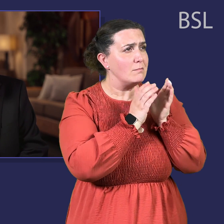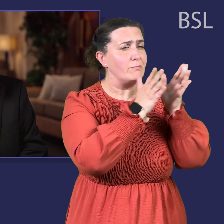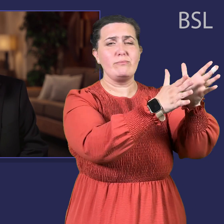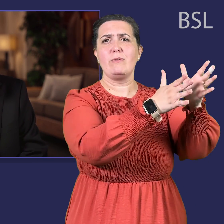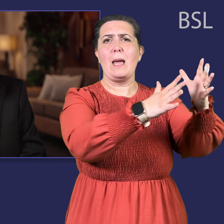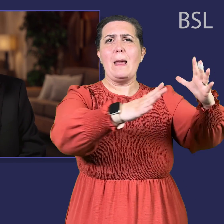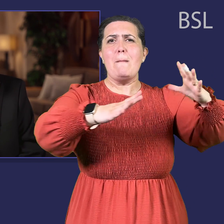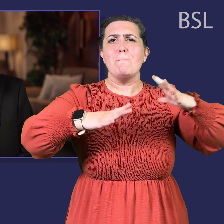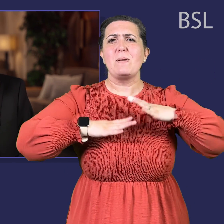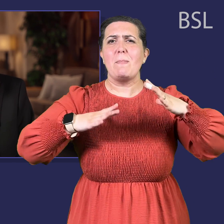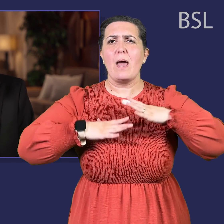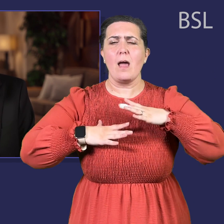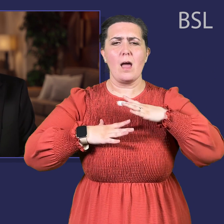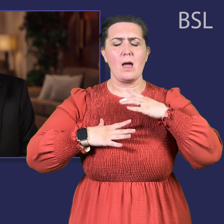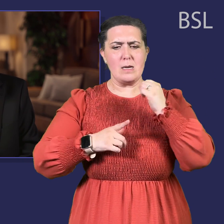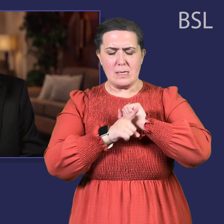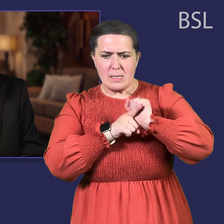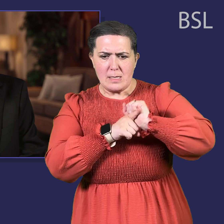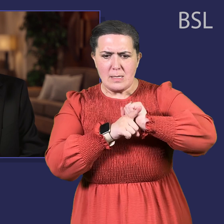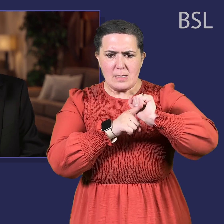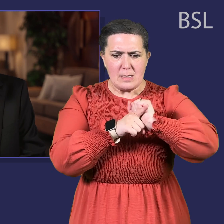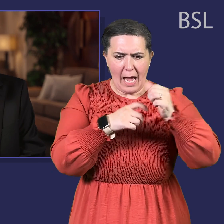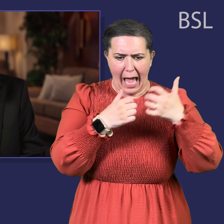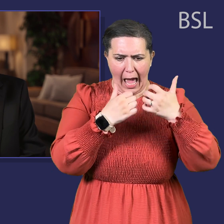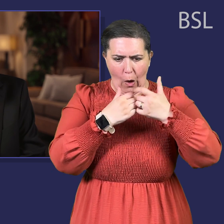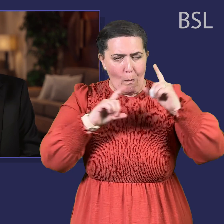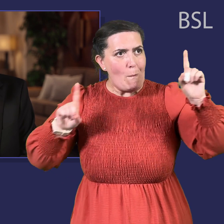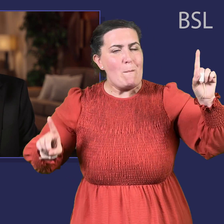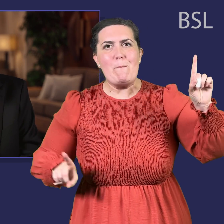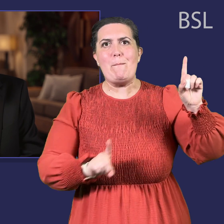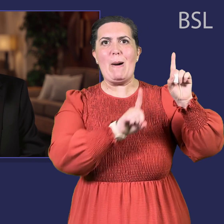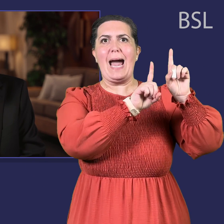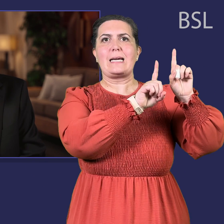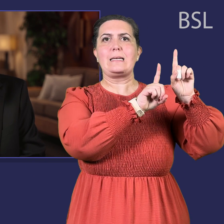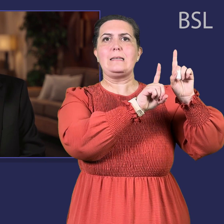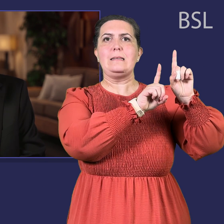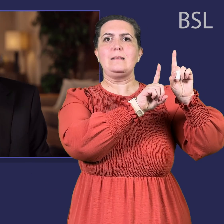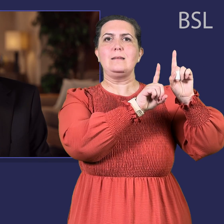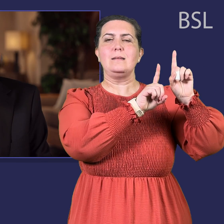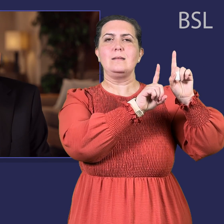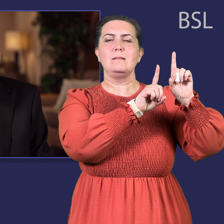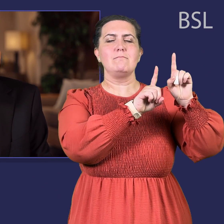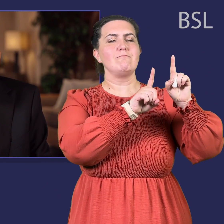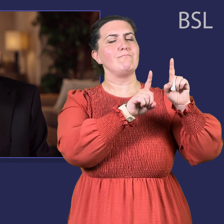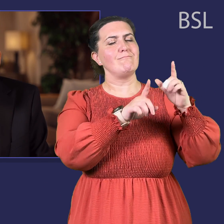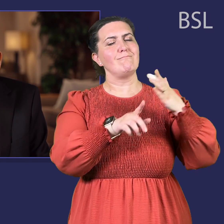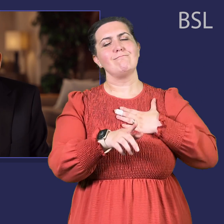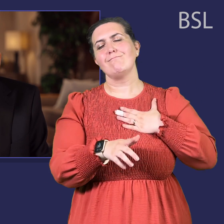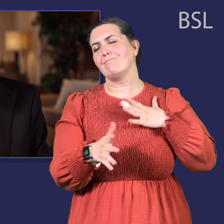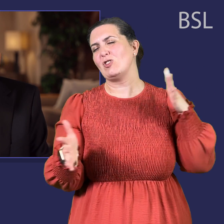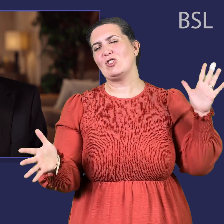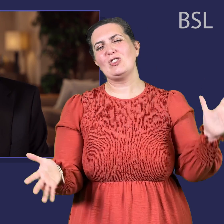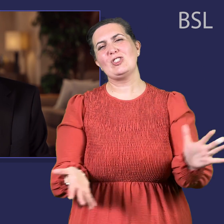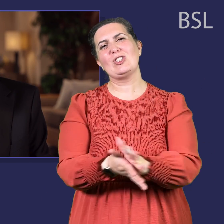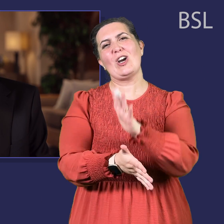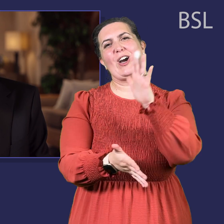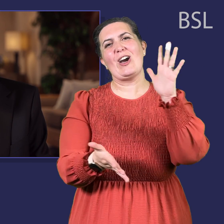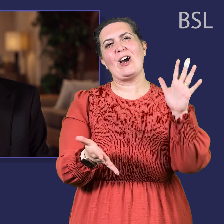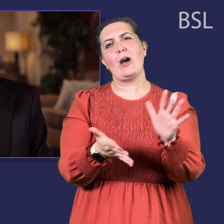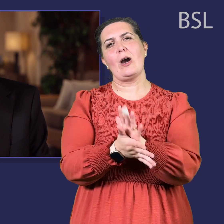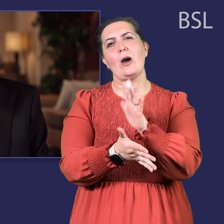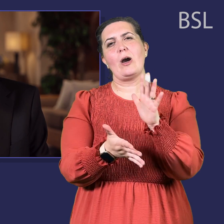path. Prepare to return to live with him again. With joy in my